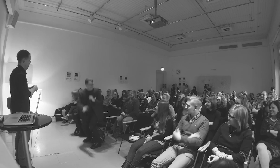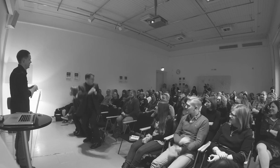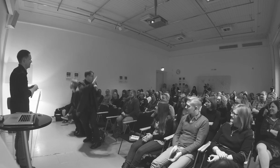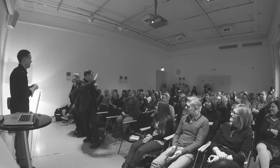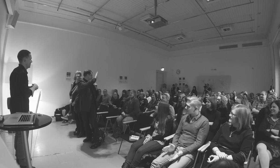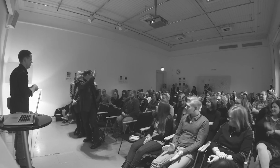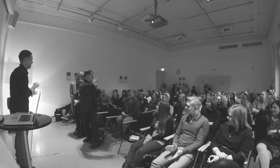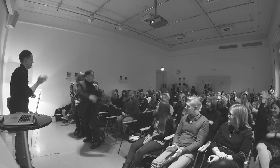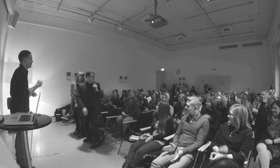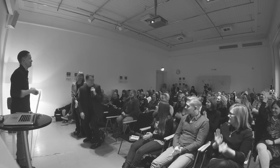Hello.